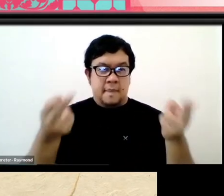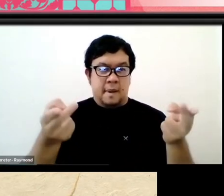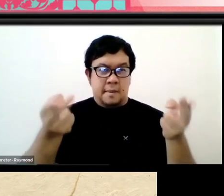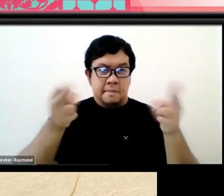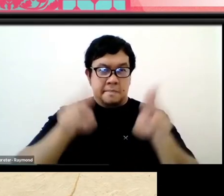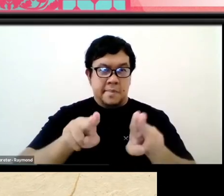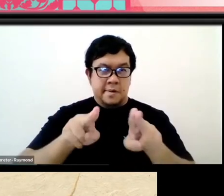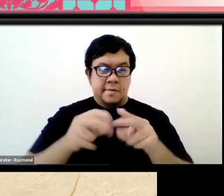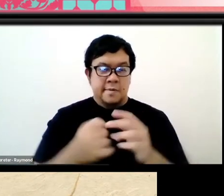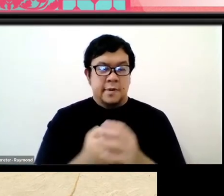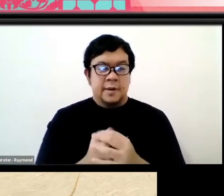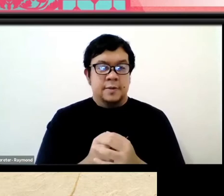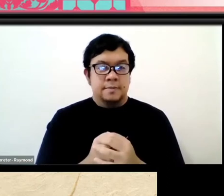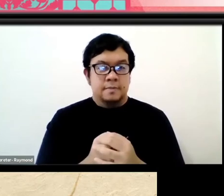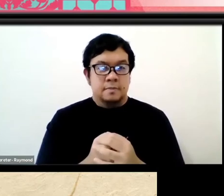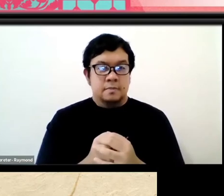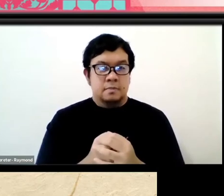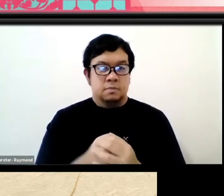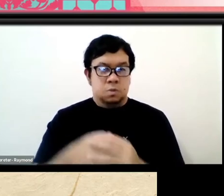sailing over the wind.